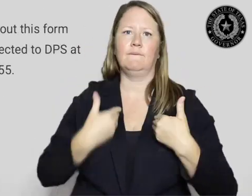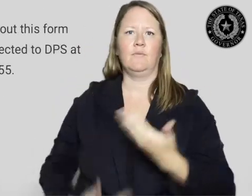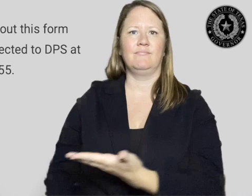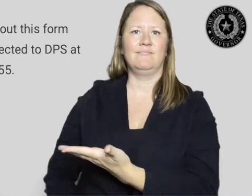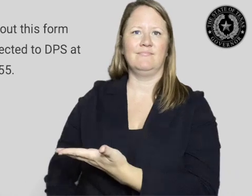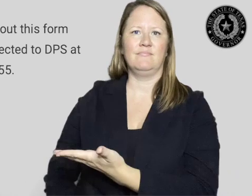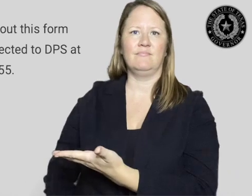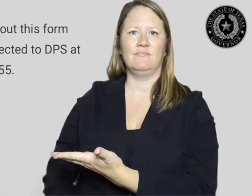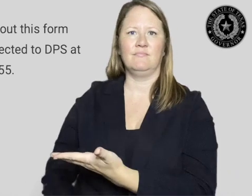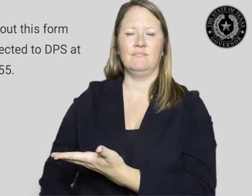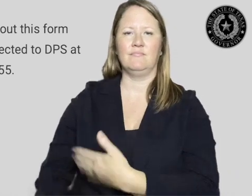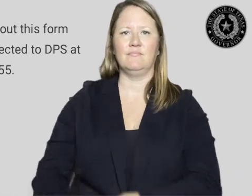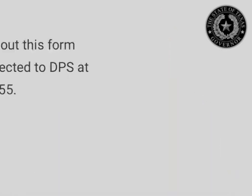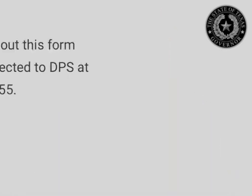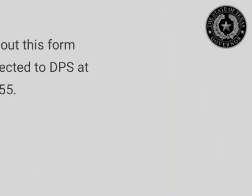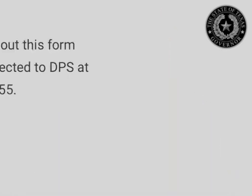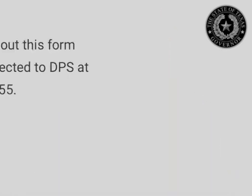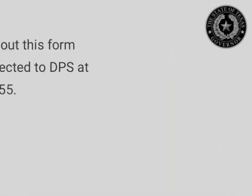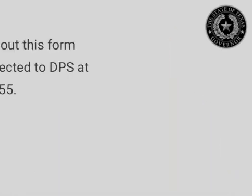at